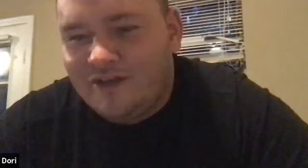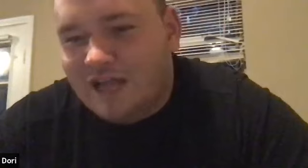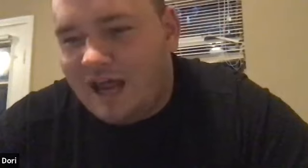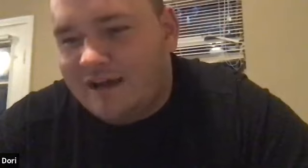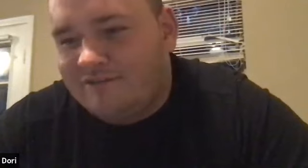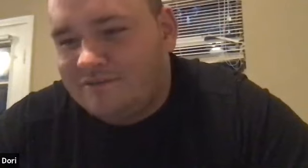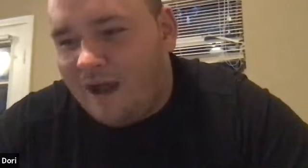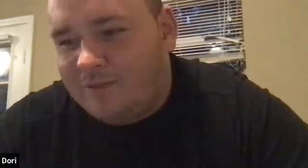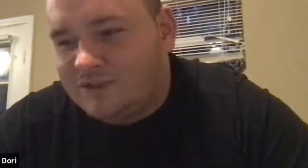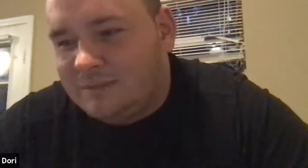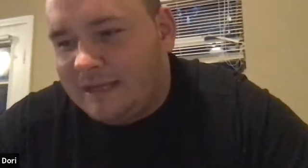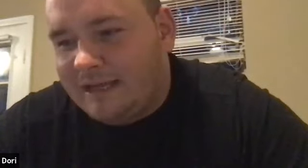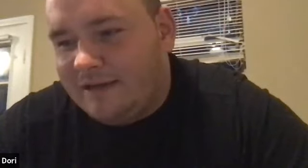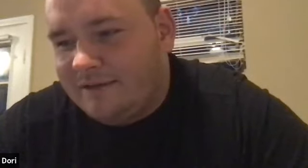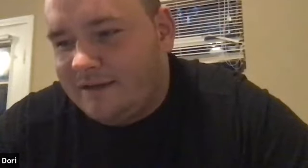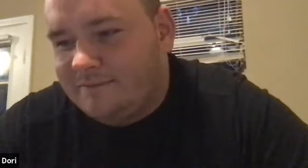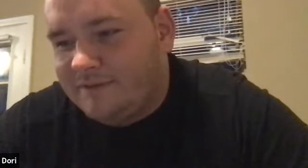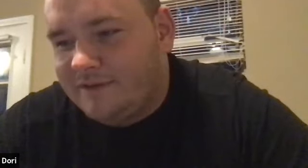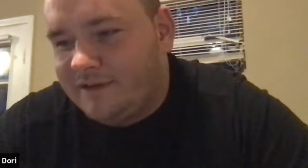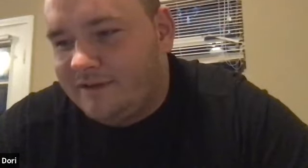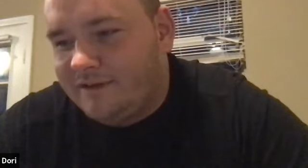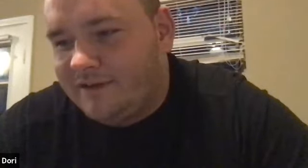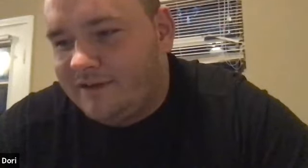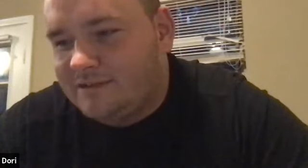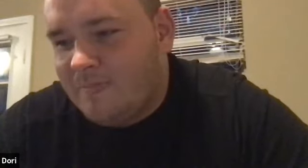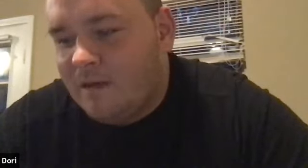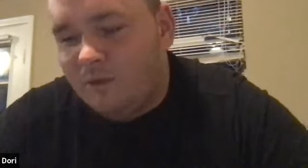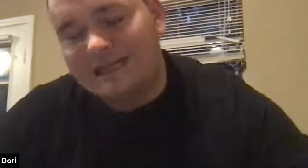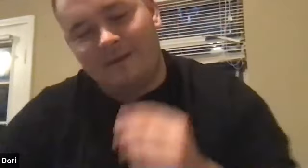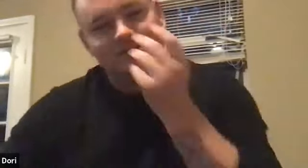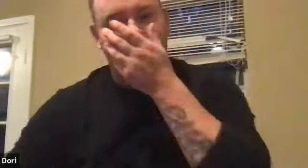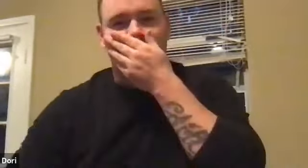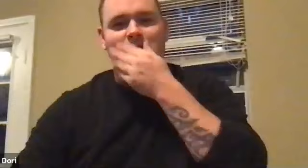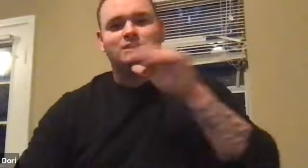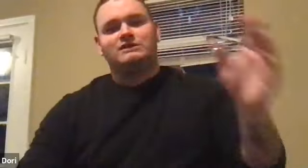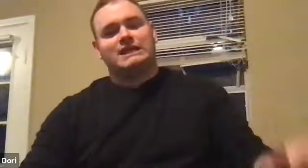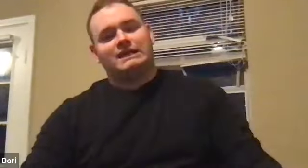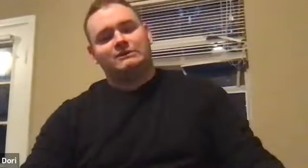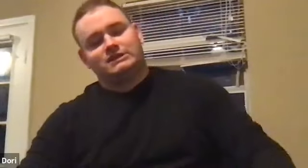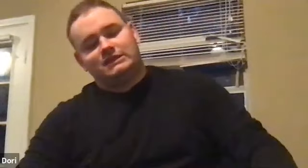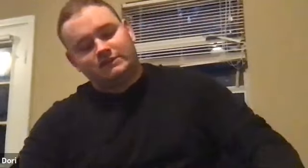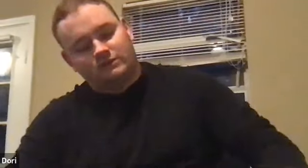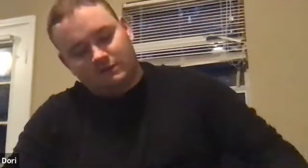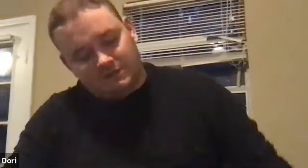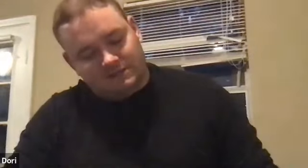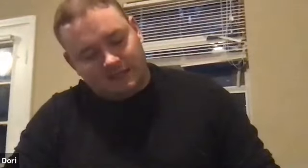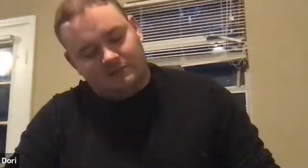a lot of options to make out. Yeah, there really is. One time when I was learning sign language at the deaf school, I was in the sign language